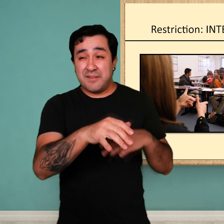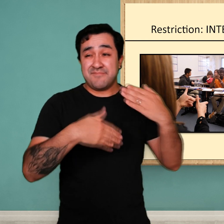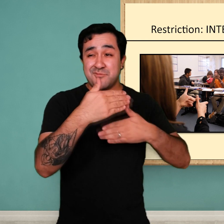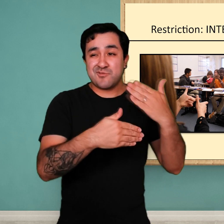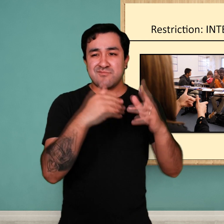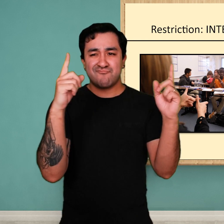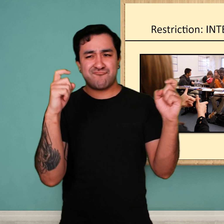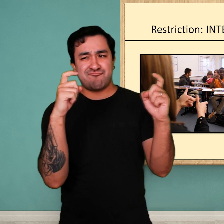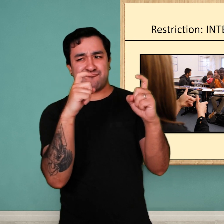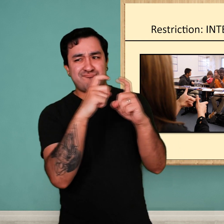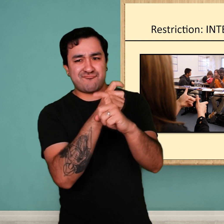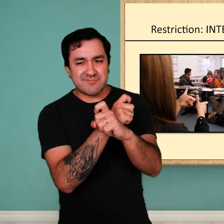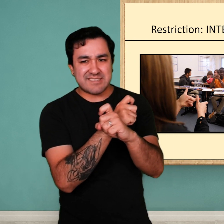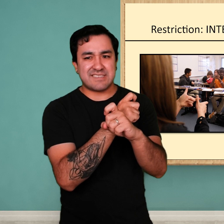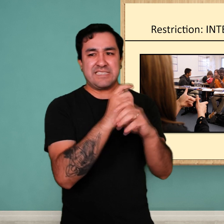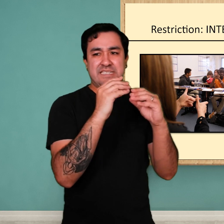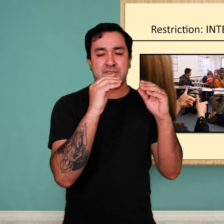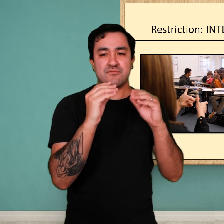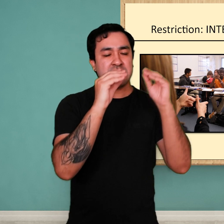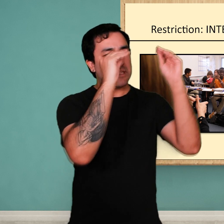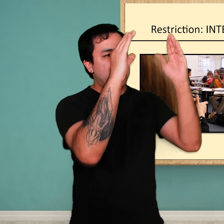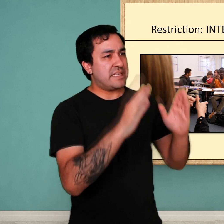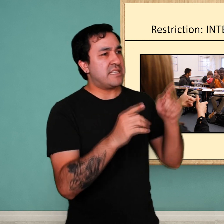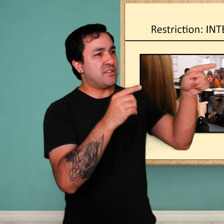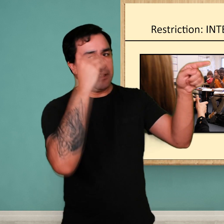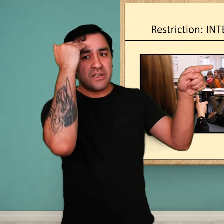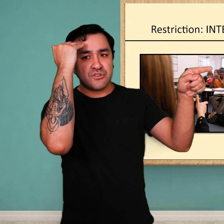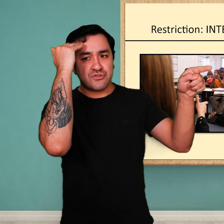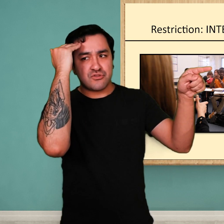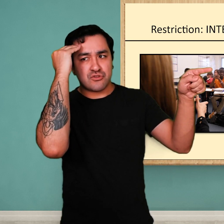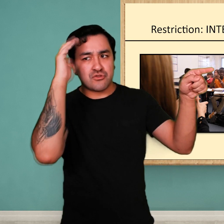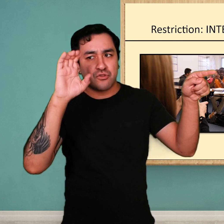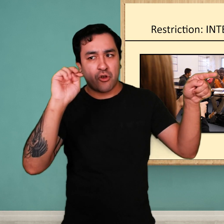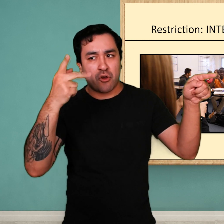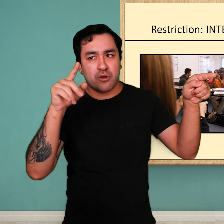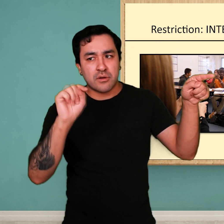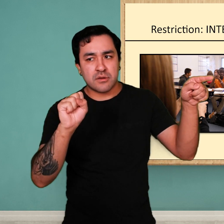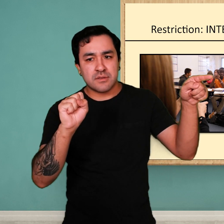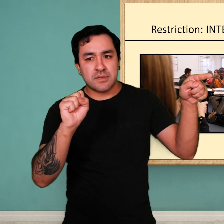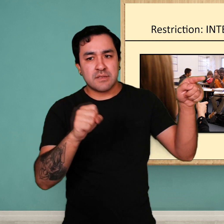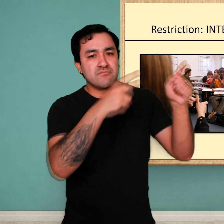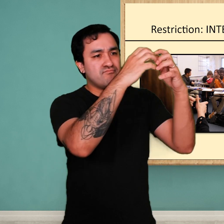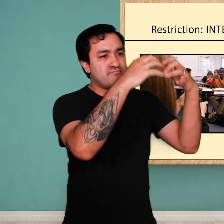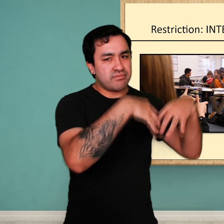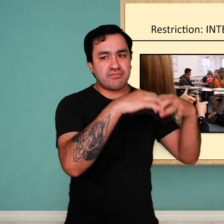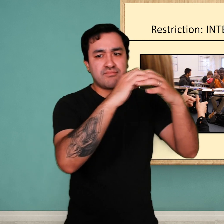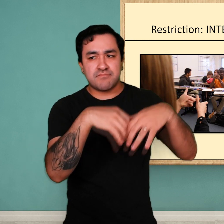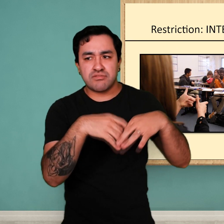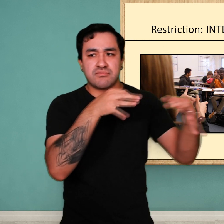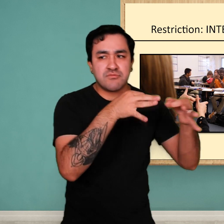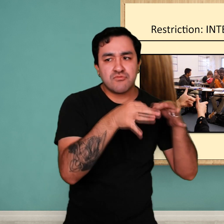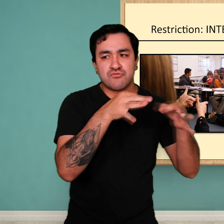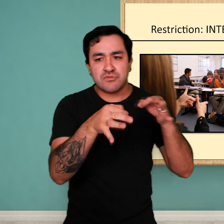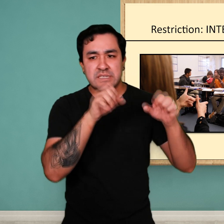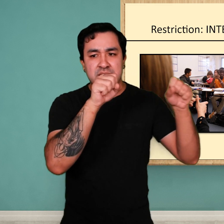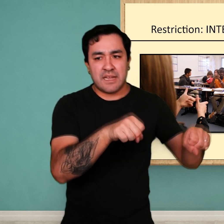The teacher is knowledgeable and can break down concepts and the lesson. The interpreter lacks the same in-depth knowledge as the